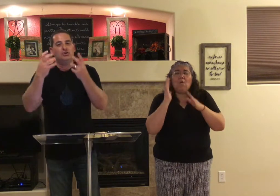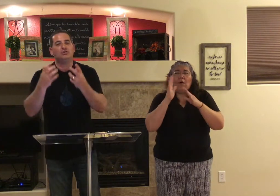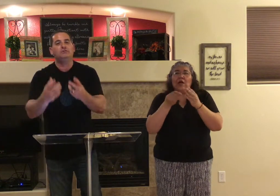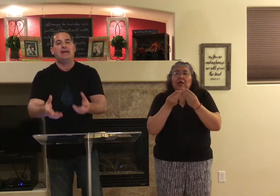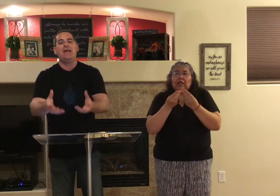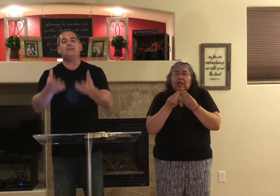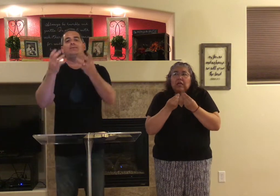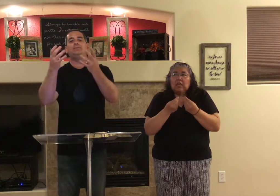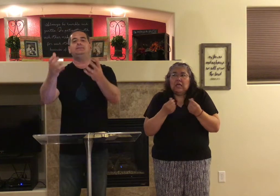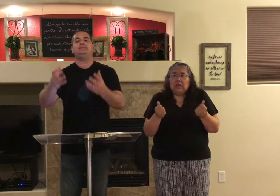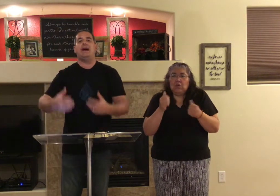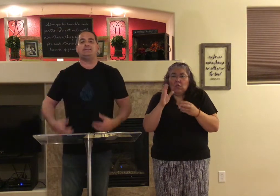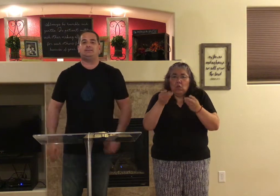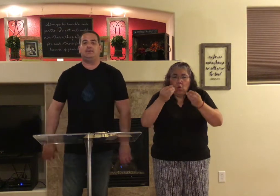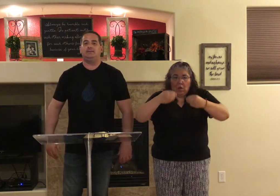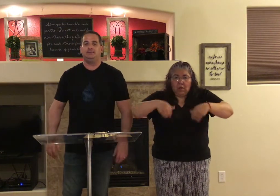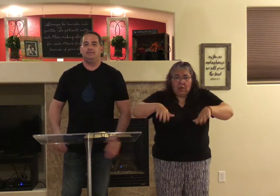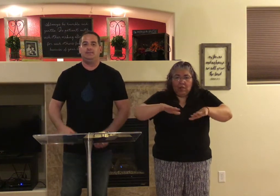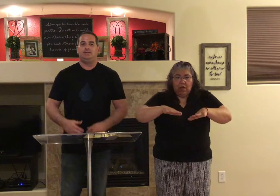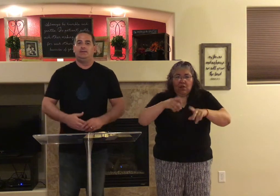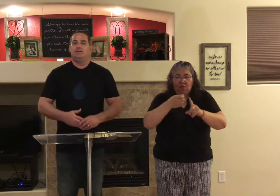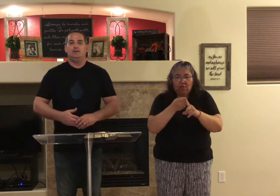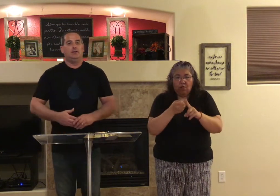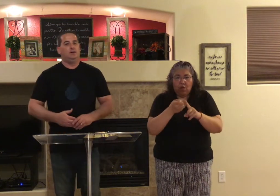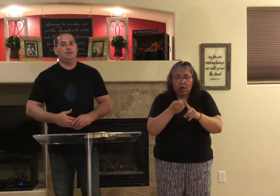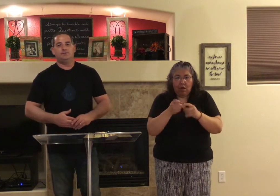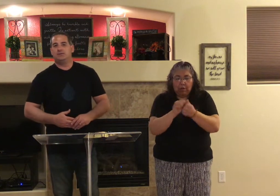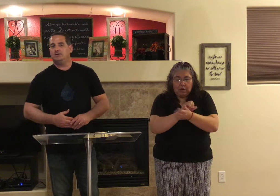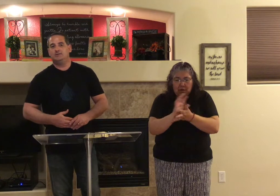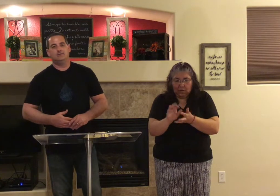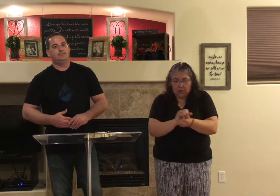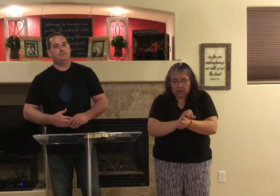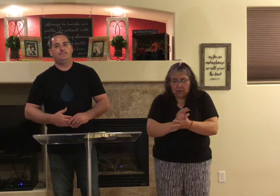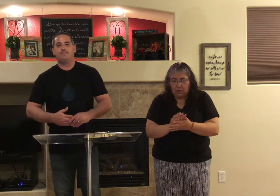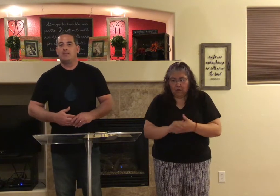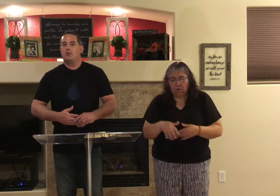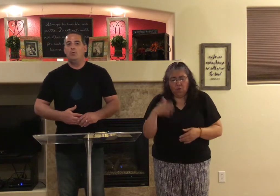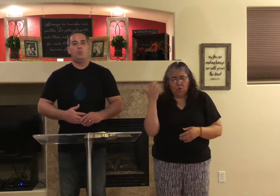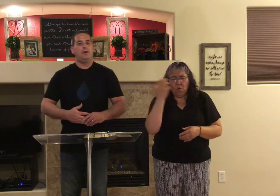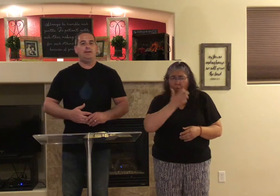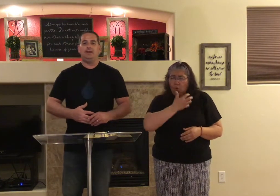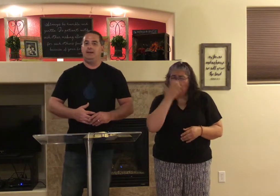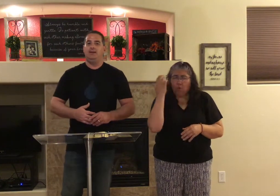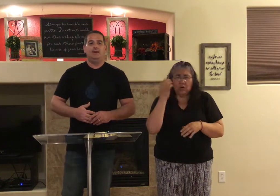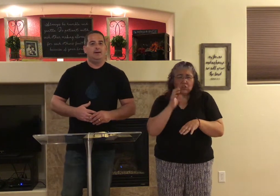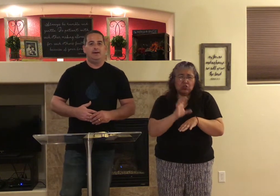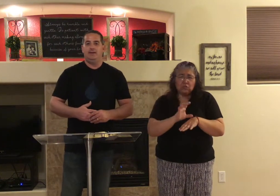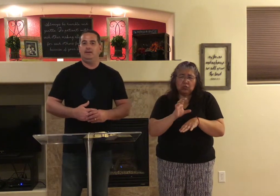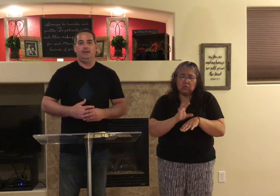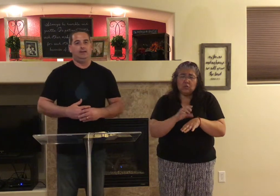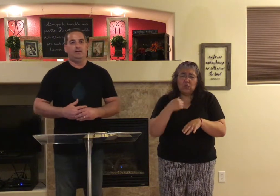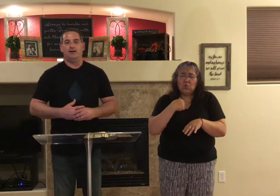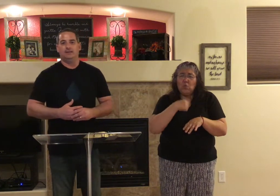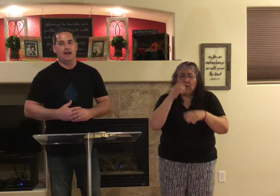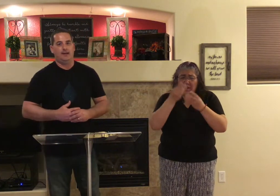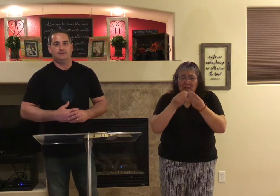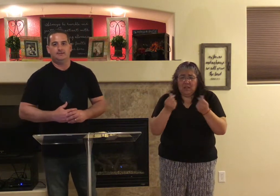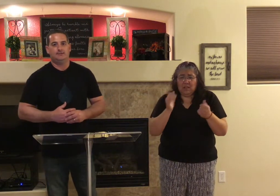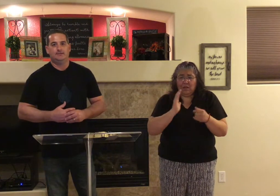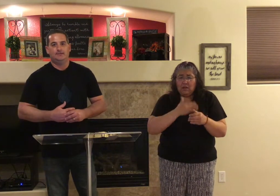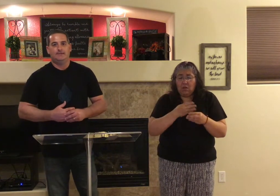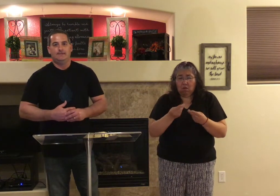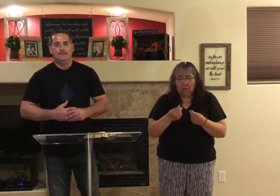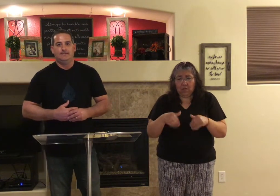heal your land from disaster. Oh, church, we need a healing in our